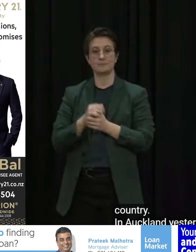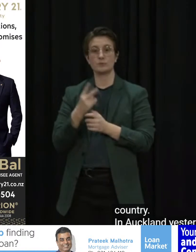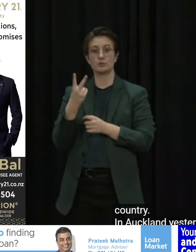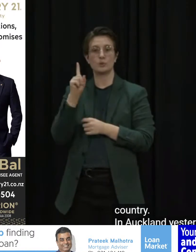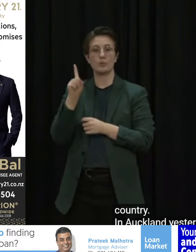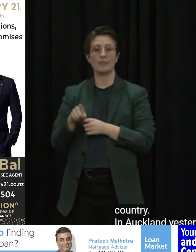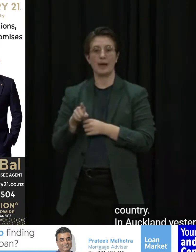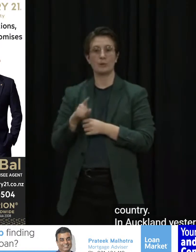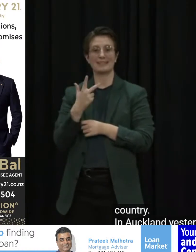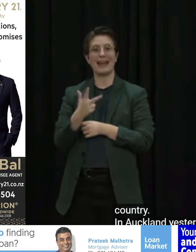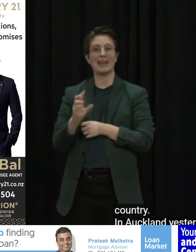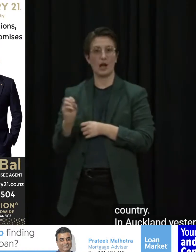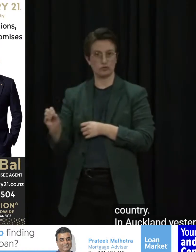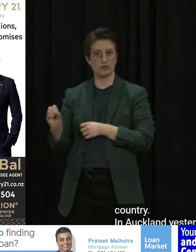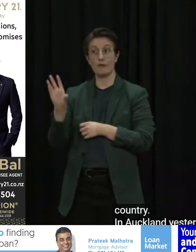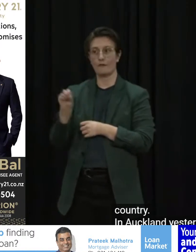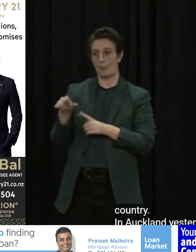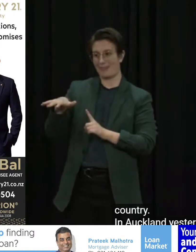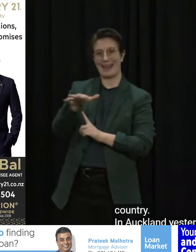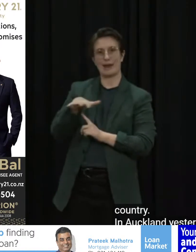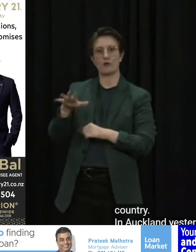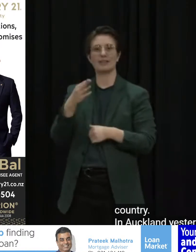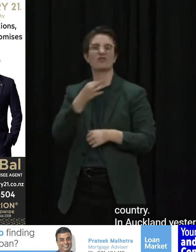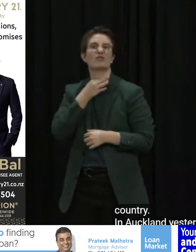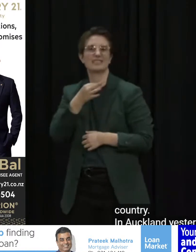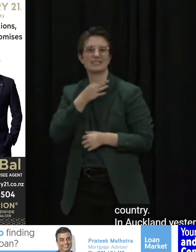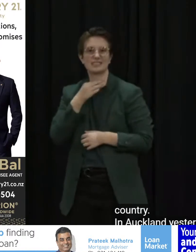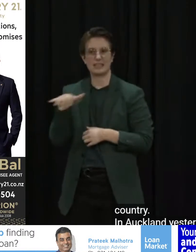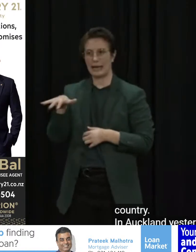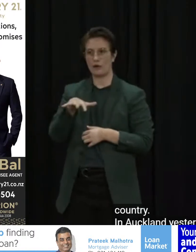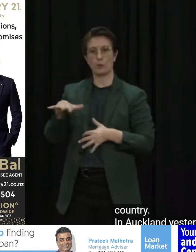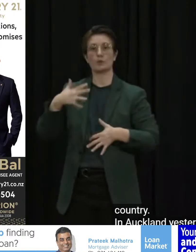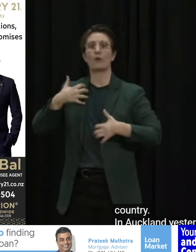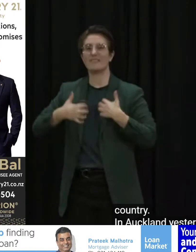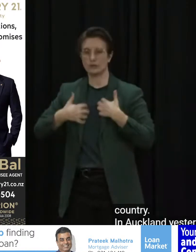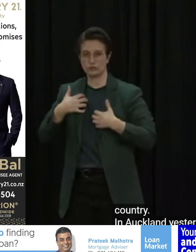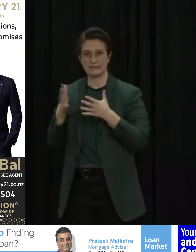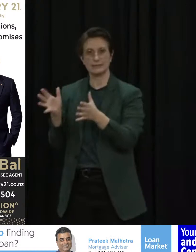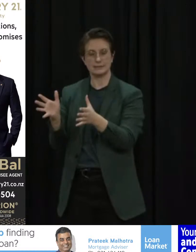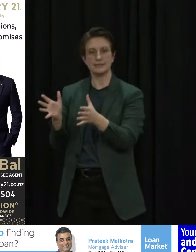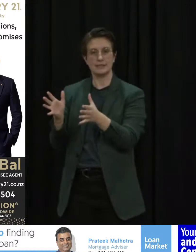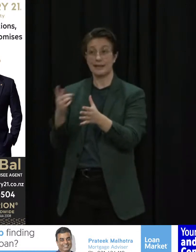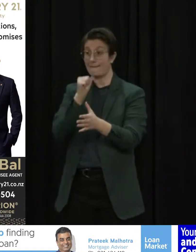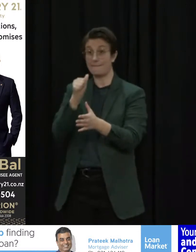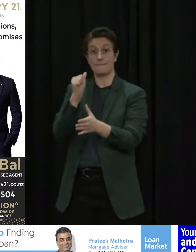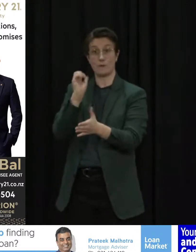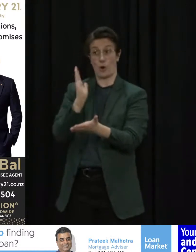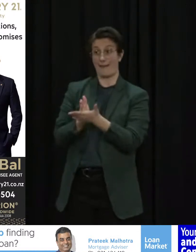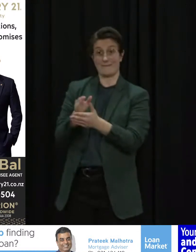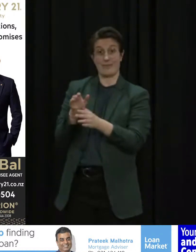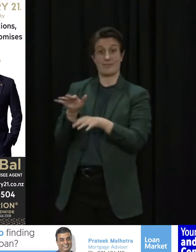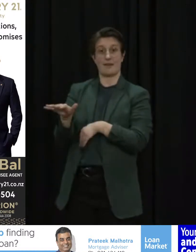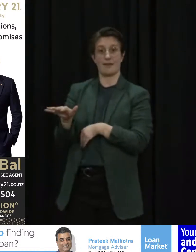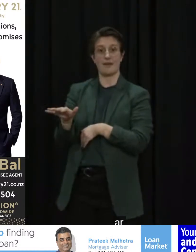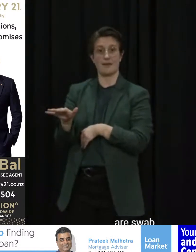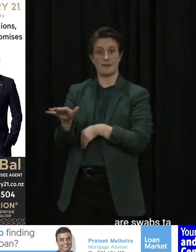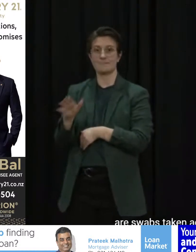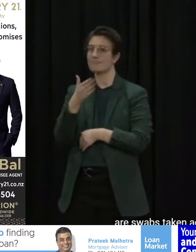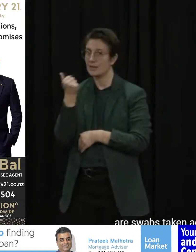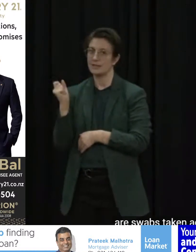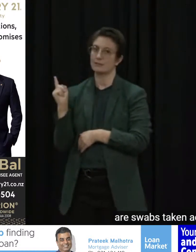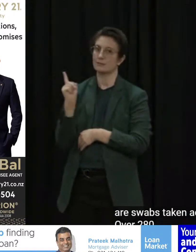interest. And we're still encouraging anyone living in those suburbs to get tested to give us the assurance that there